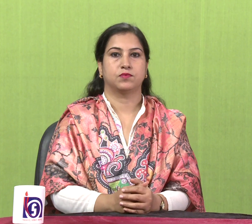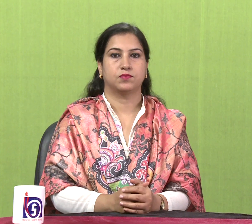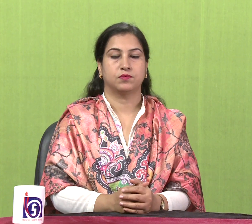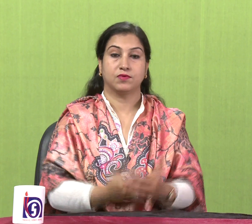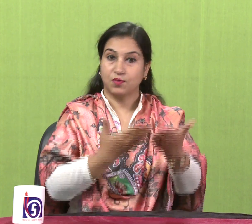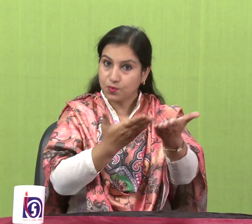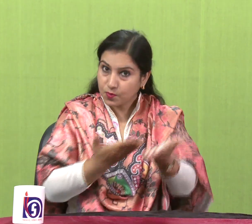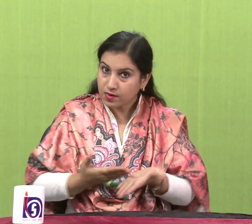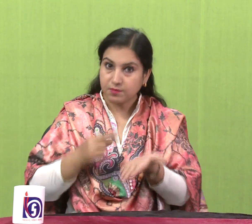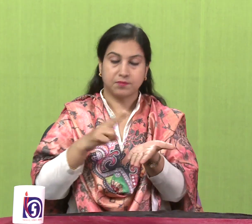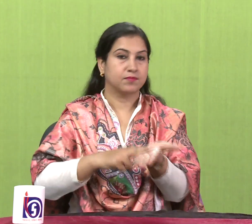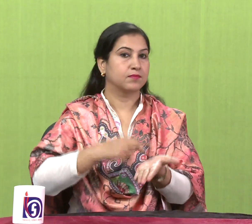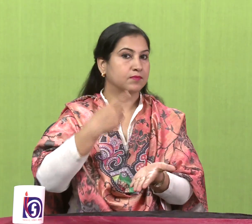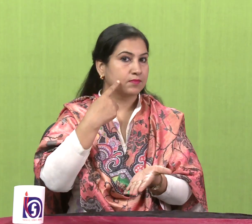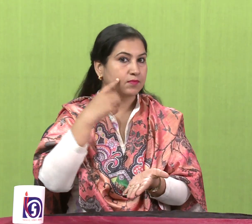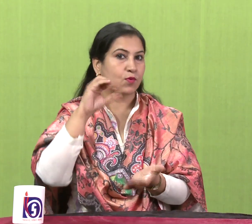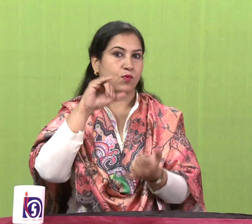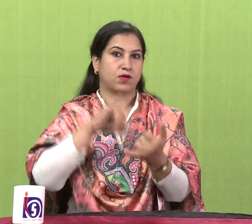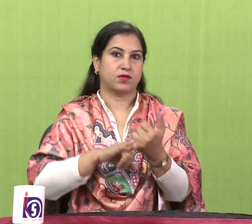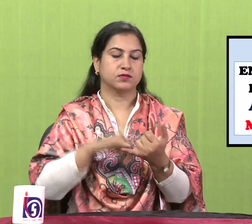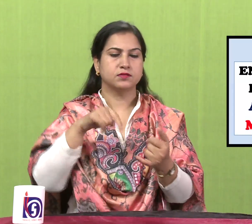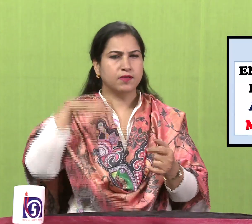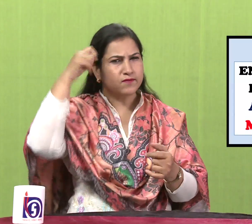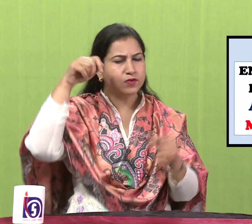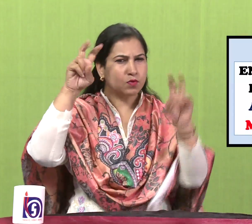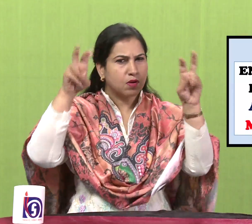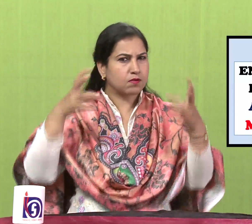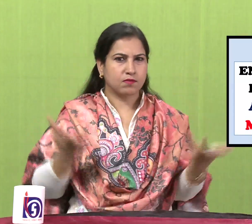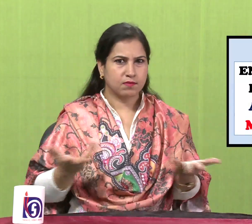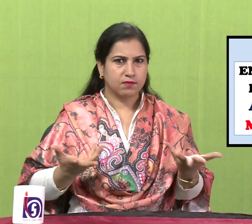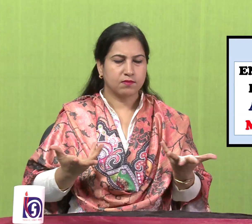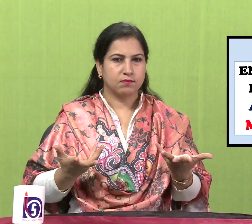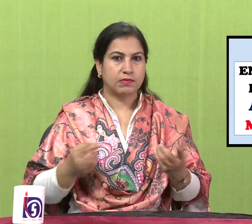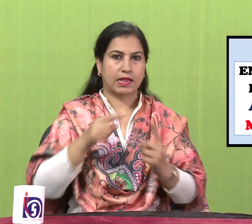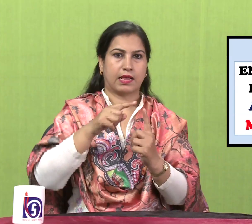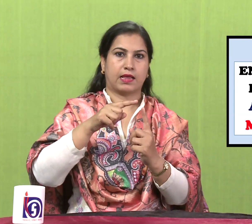Welcome to NIOS. The title of the video is Environmental Degradation.